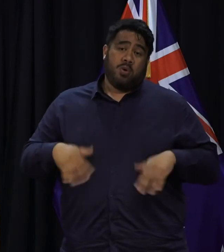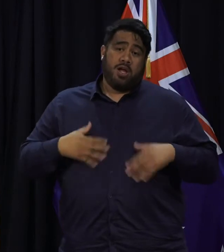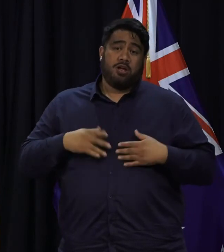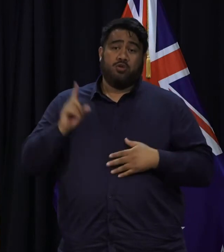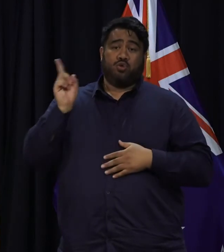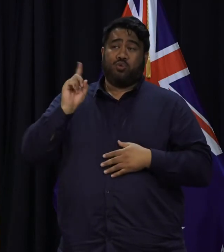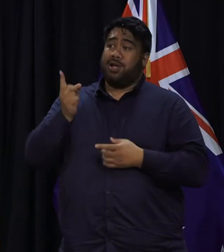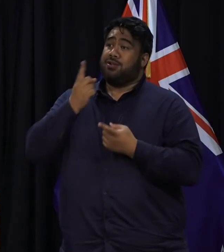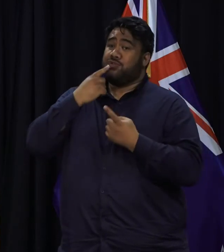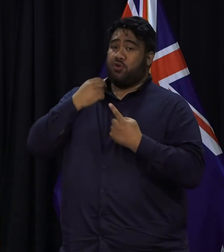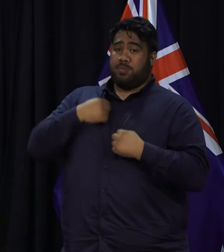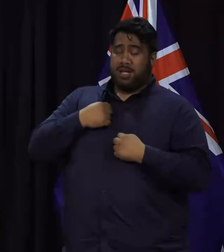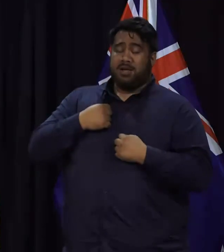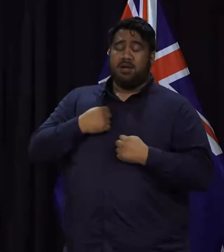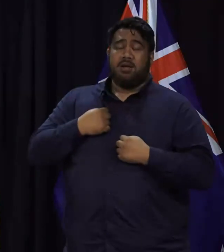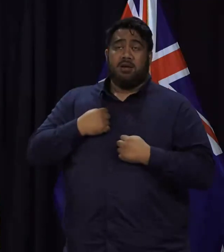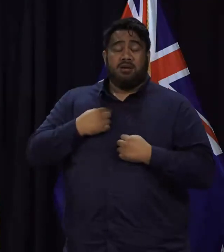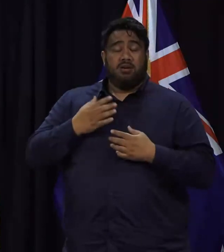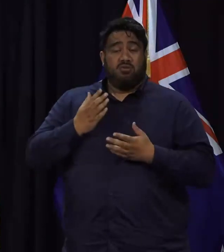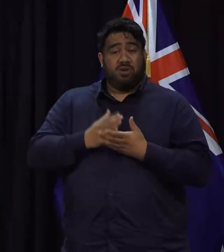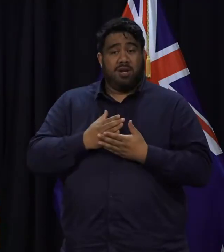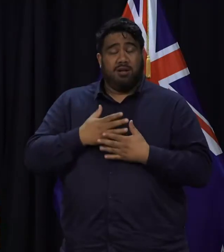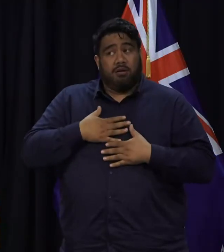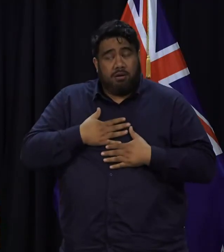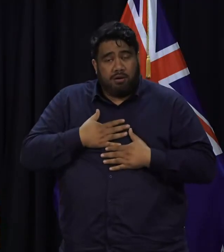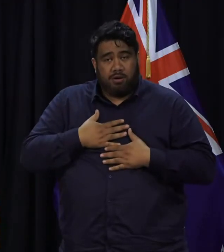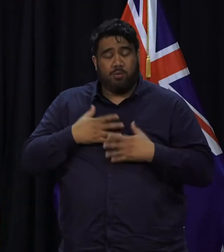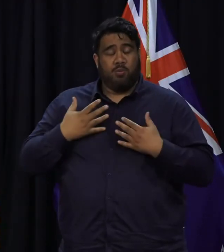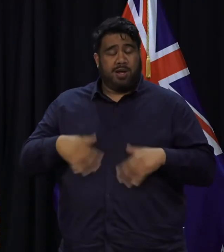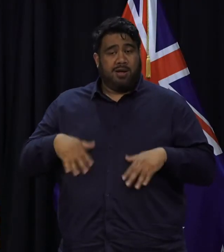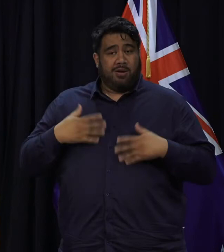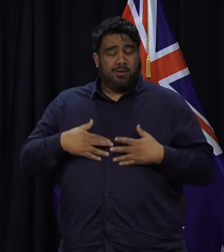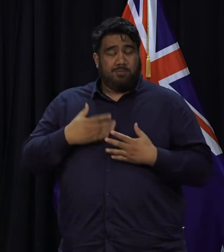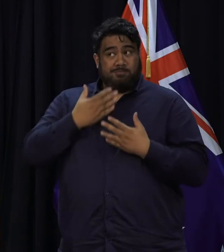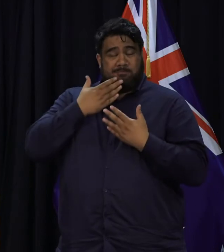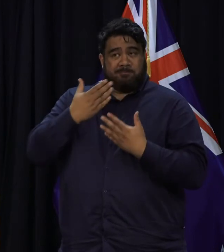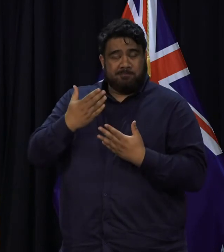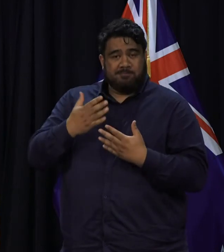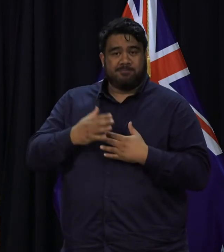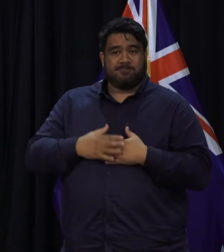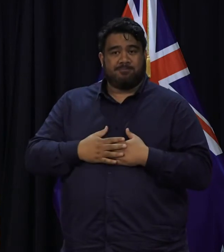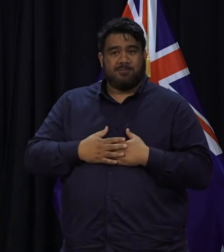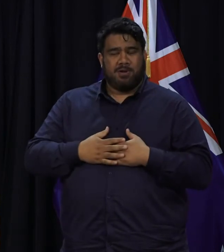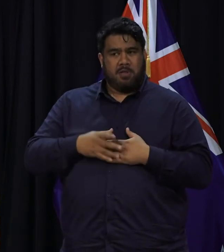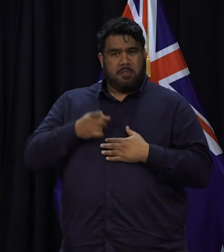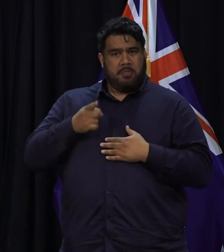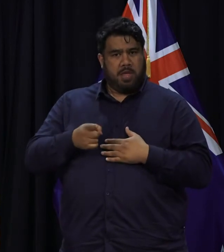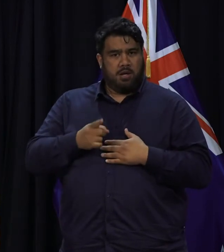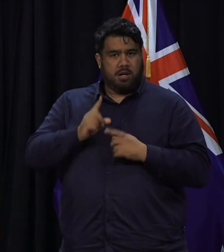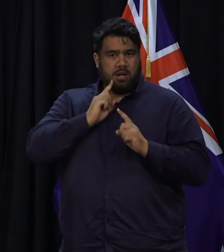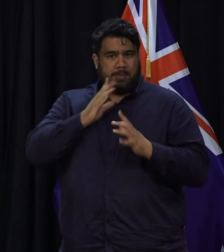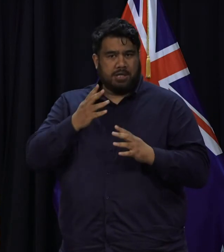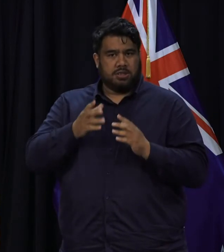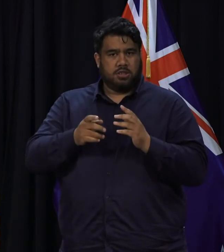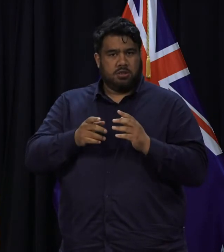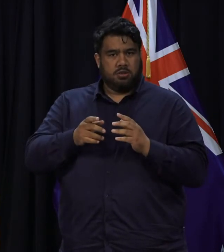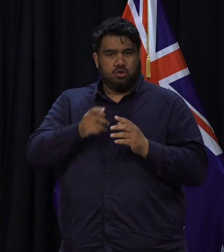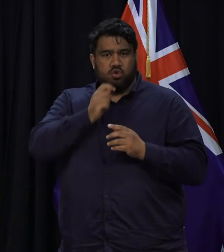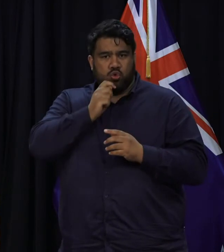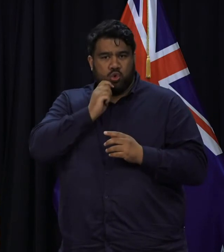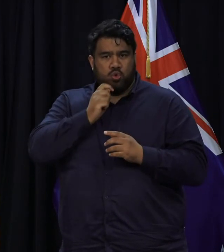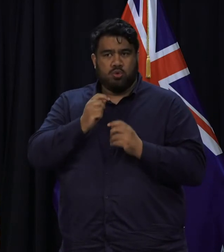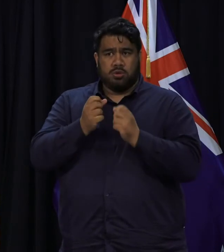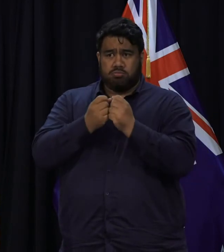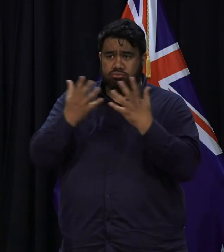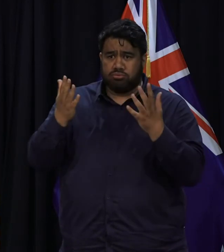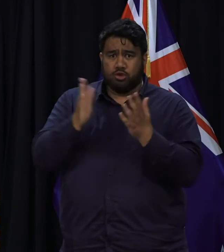afternoon, I was incredibly humbled by that mandate. That is extraordinary to have that level of support from New Zealanders, and